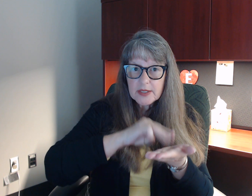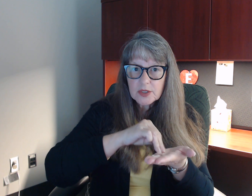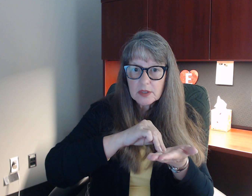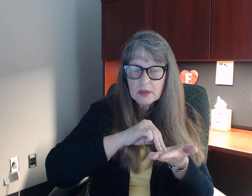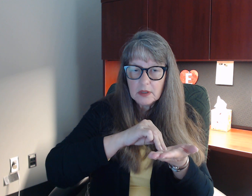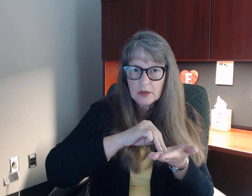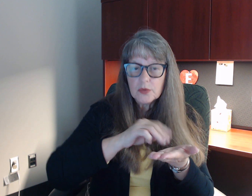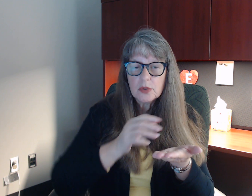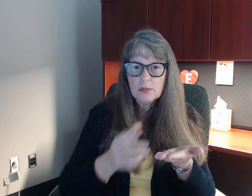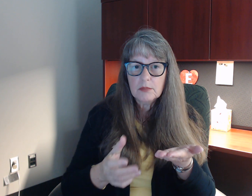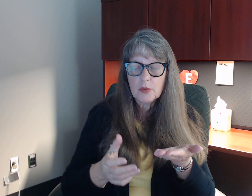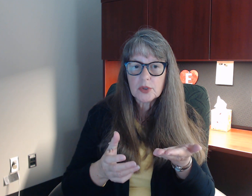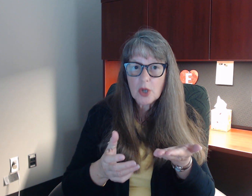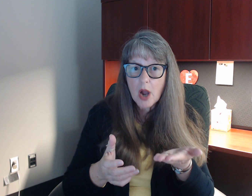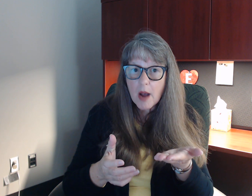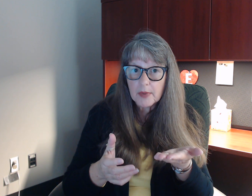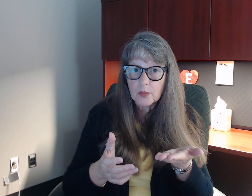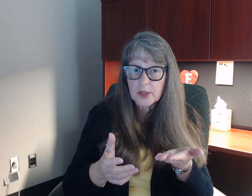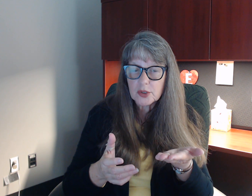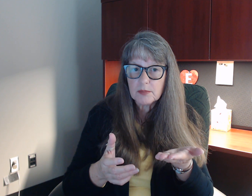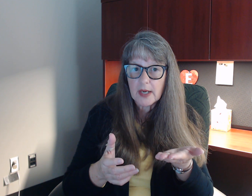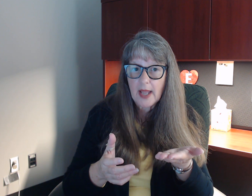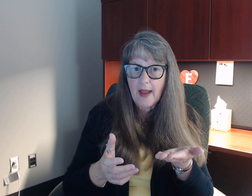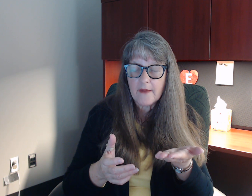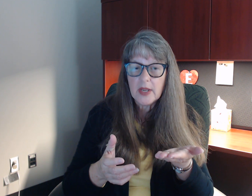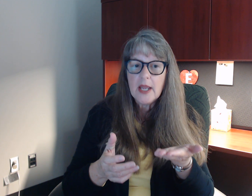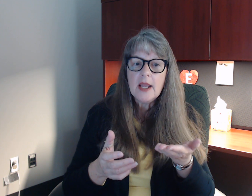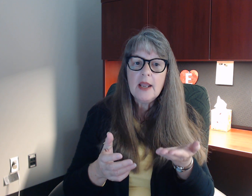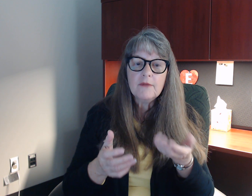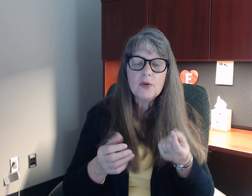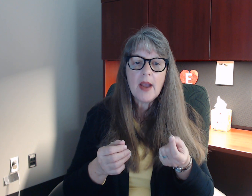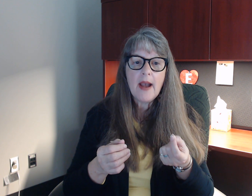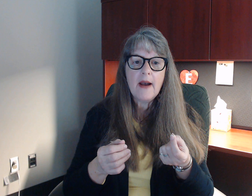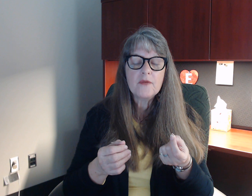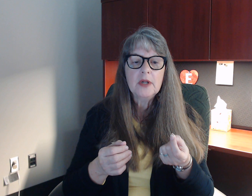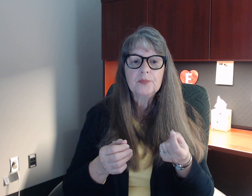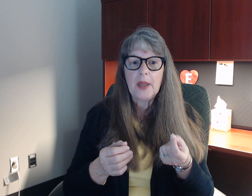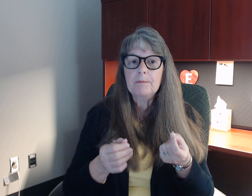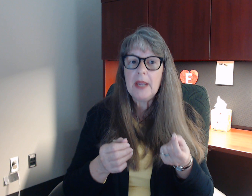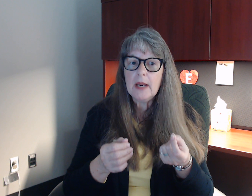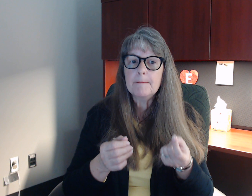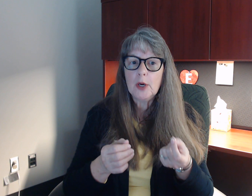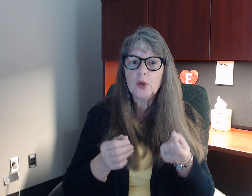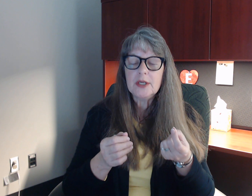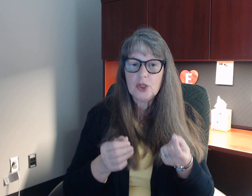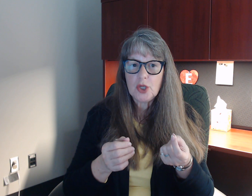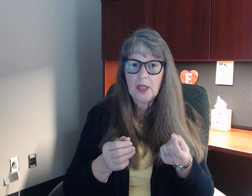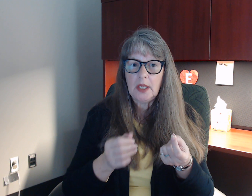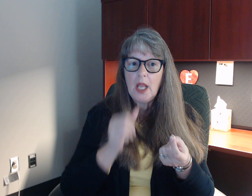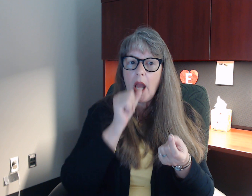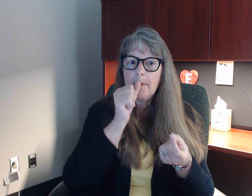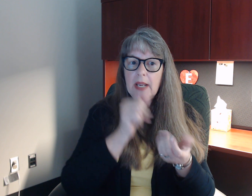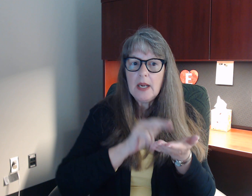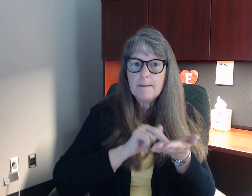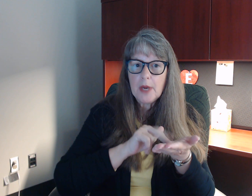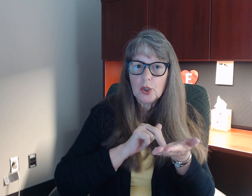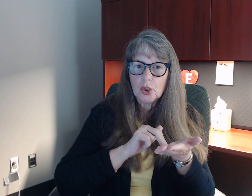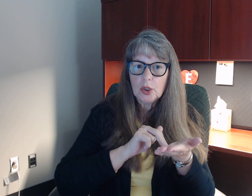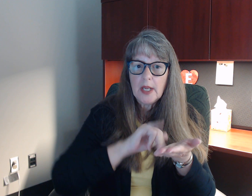mayonnaise, and those are the most common ones you might have. If you have like peanut butter and jelly, peanut butter